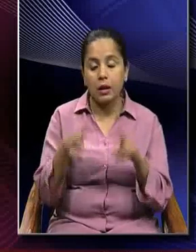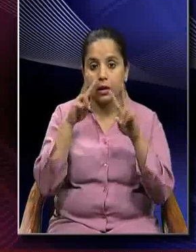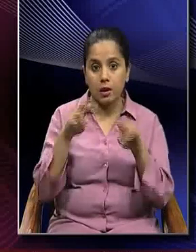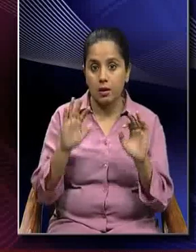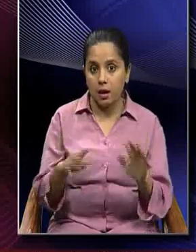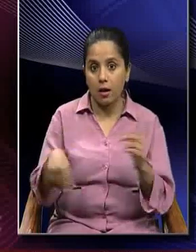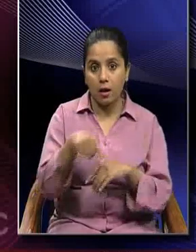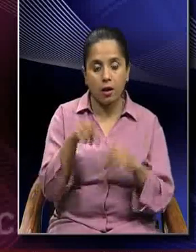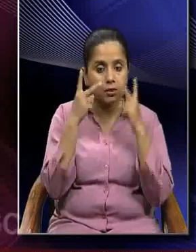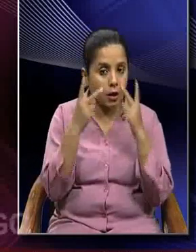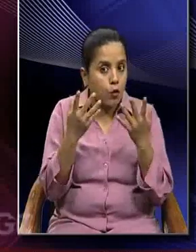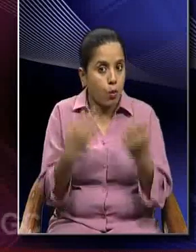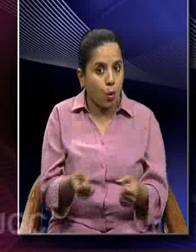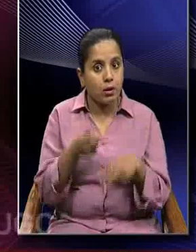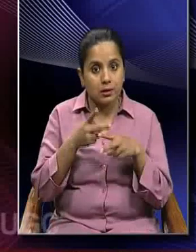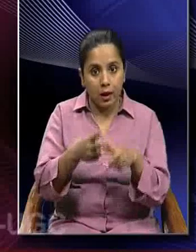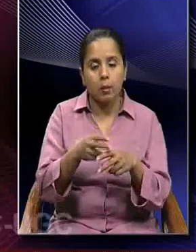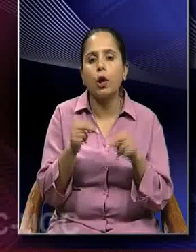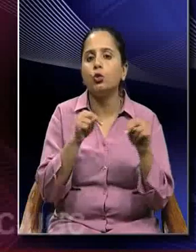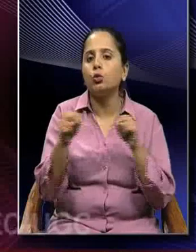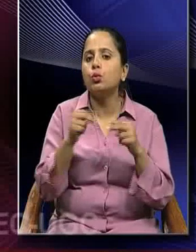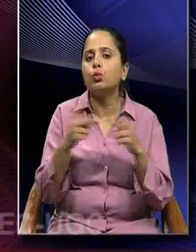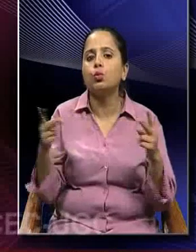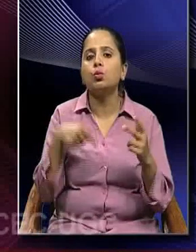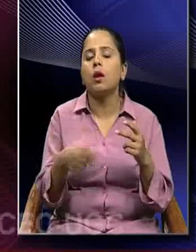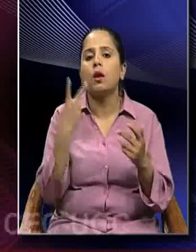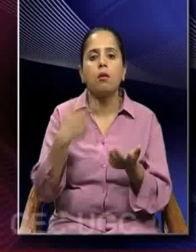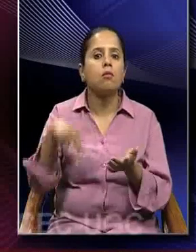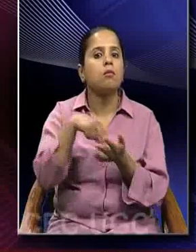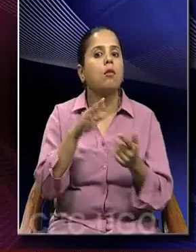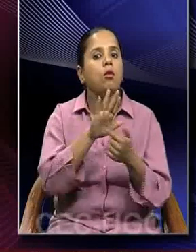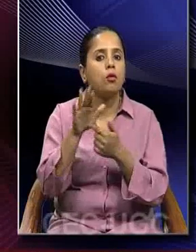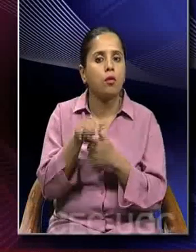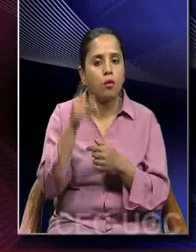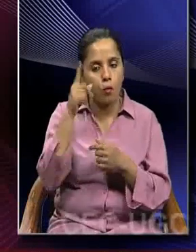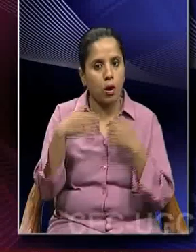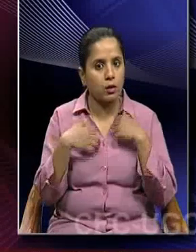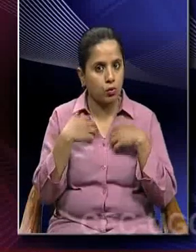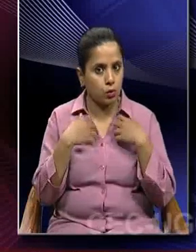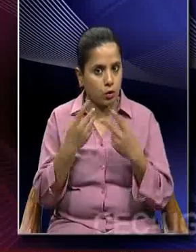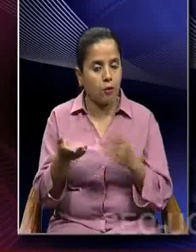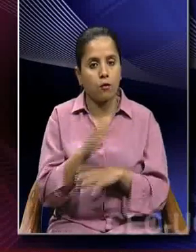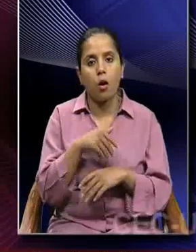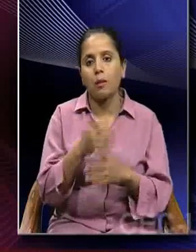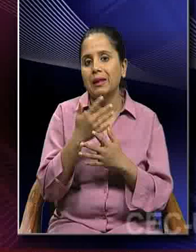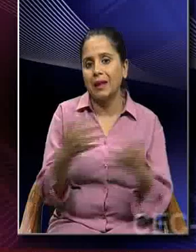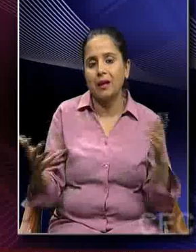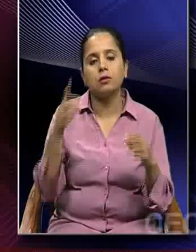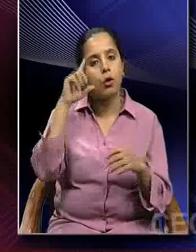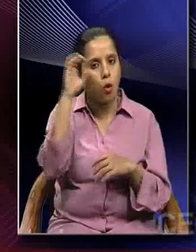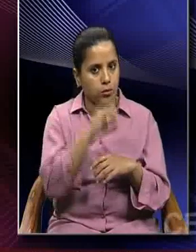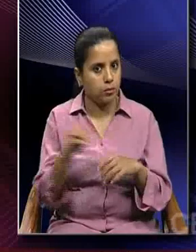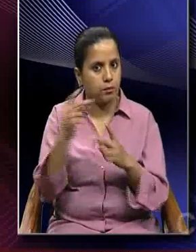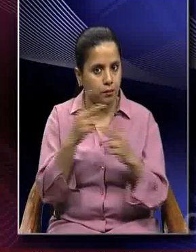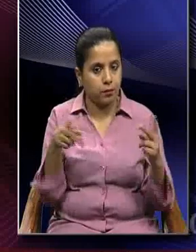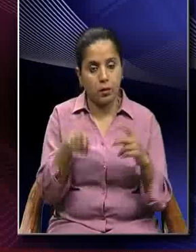researchers seek to maintain a neutral standpoint and observe the phenomena of interest from an objective perspective.